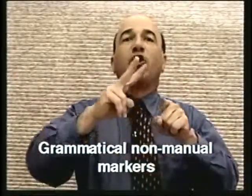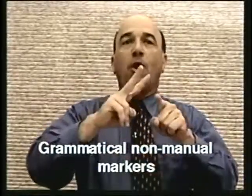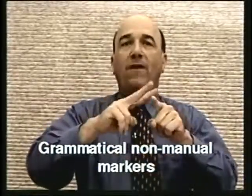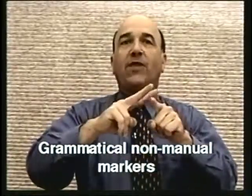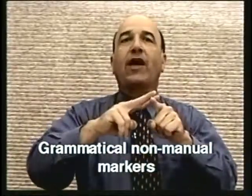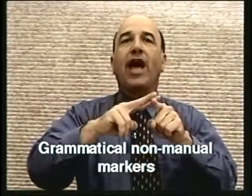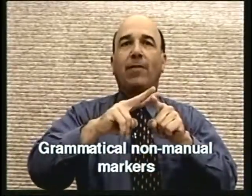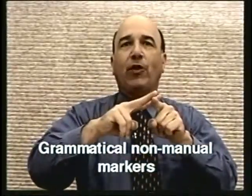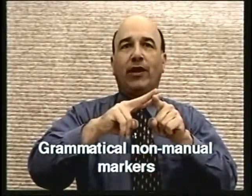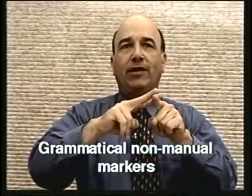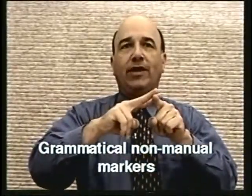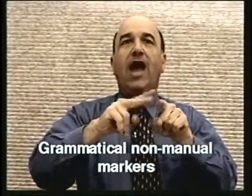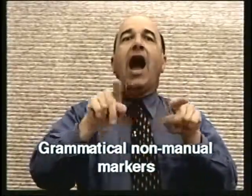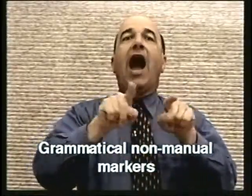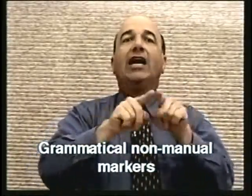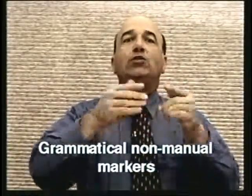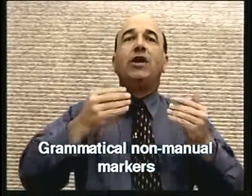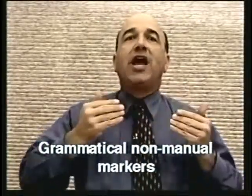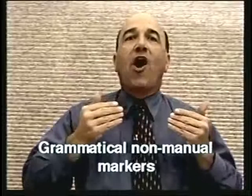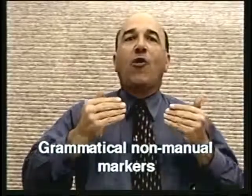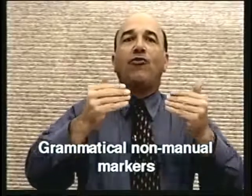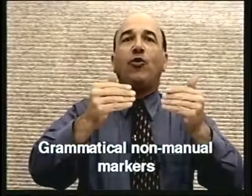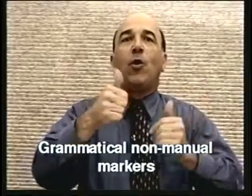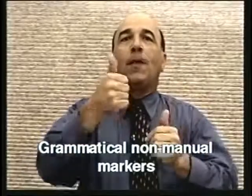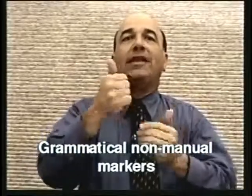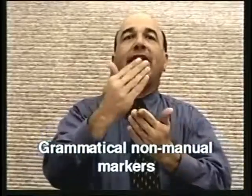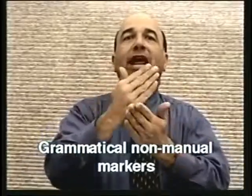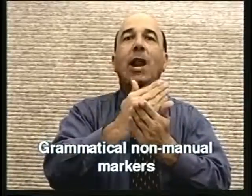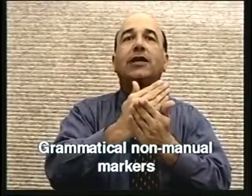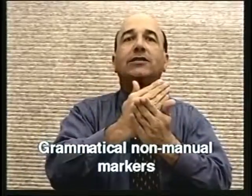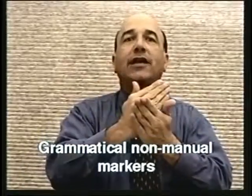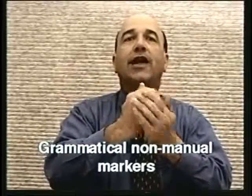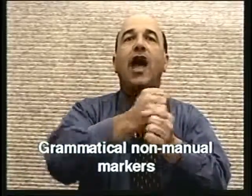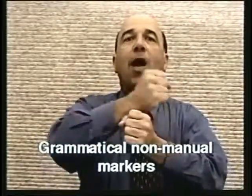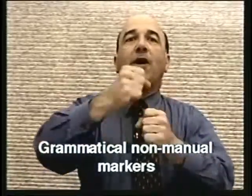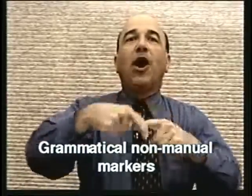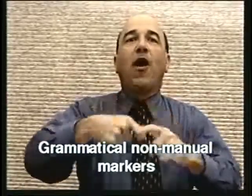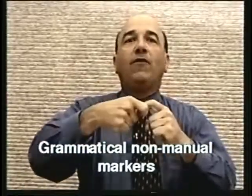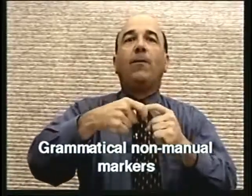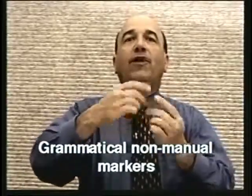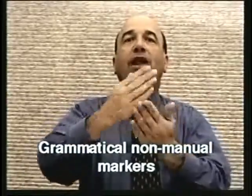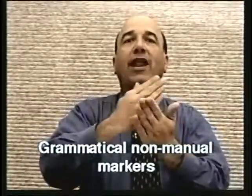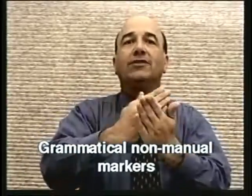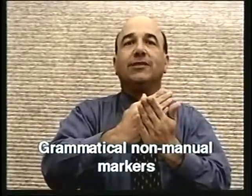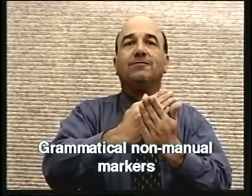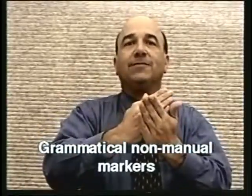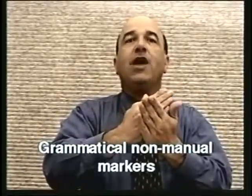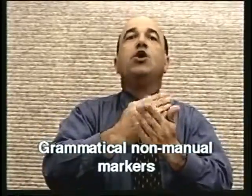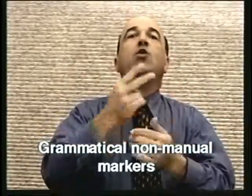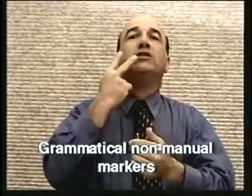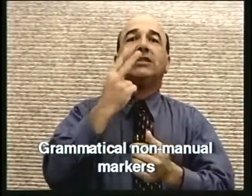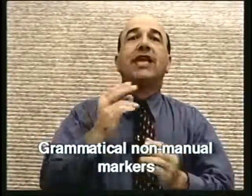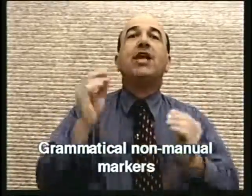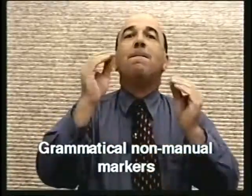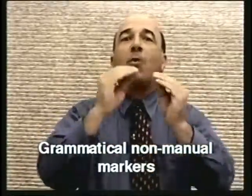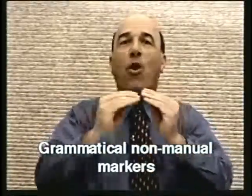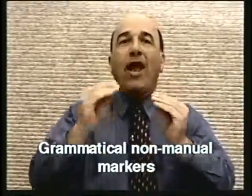the vocabulary. As we go through the 10 lesson and the coffee break lesson, you will see more and